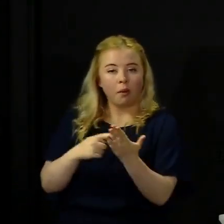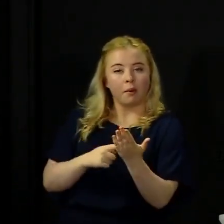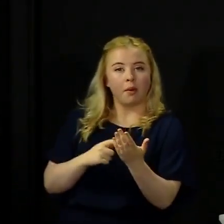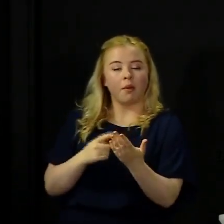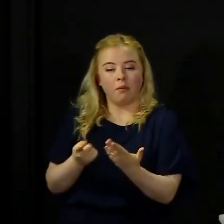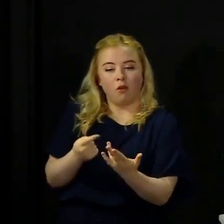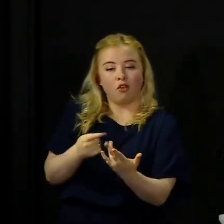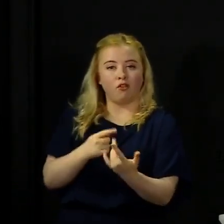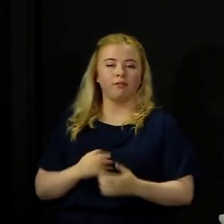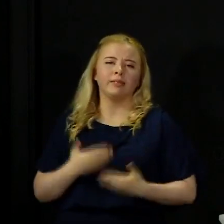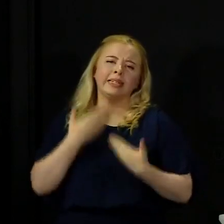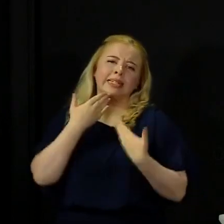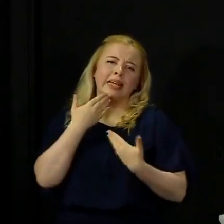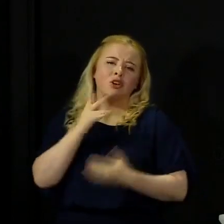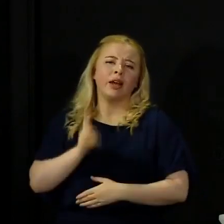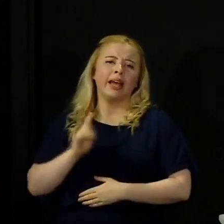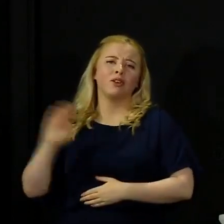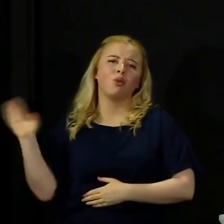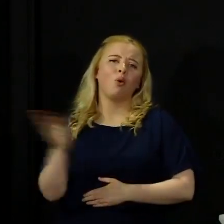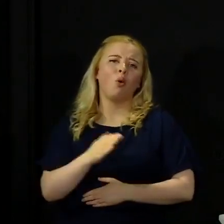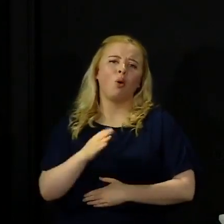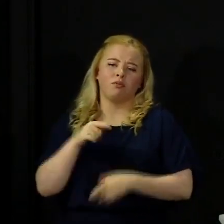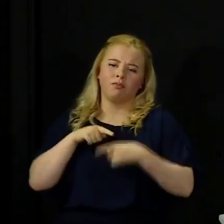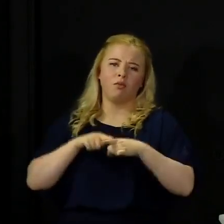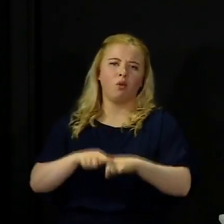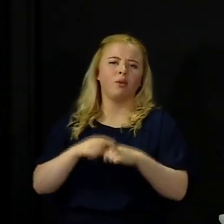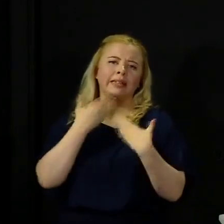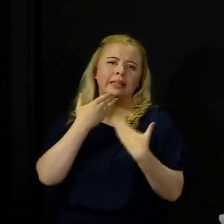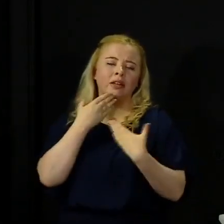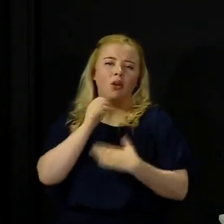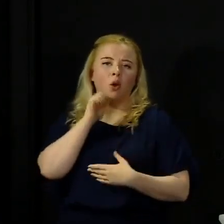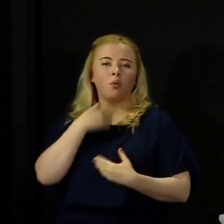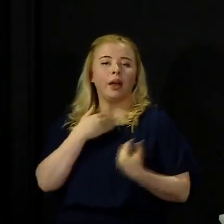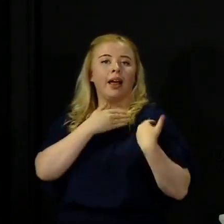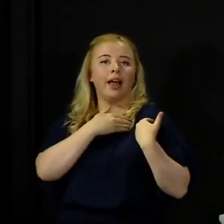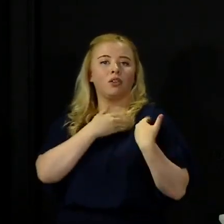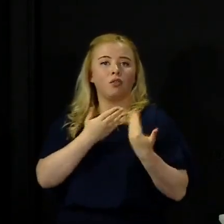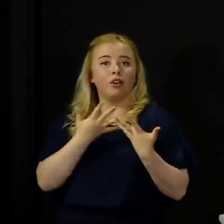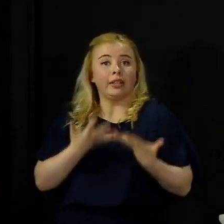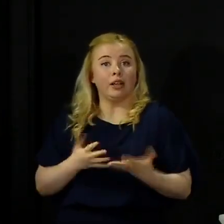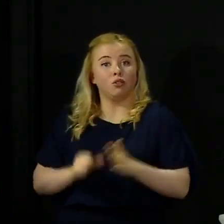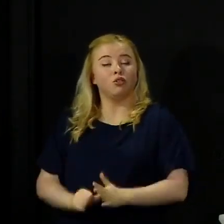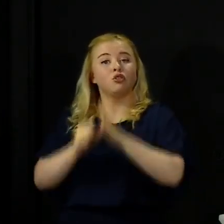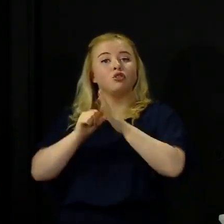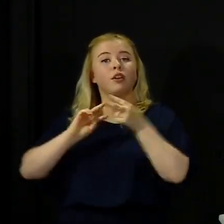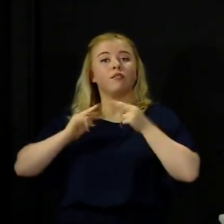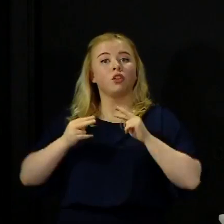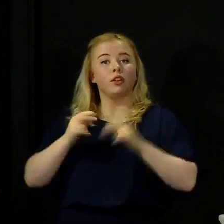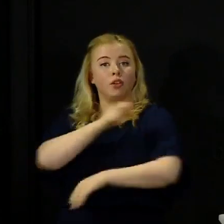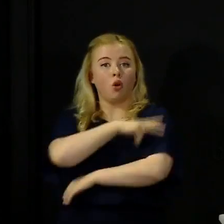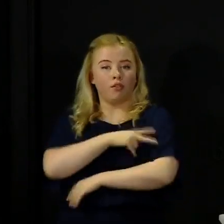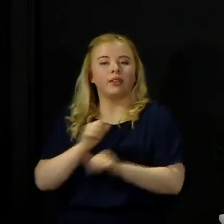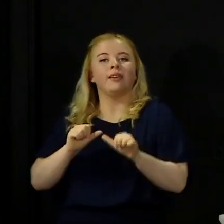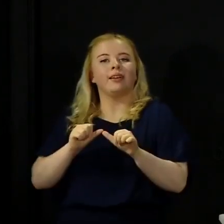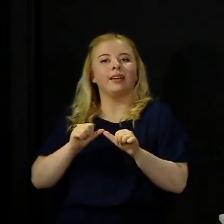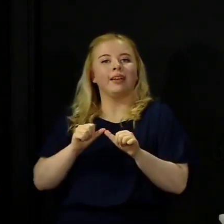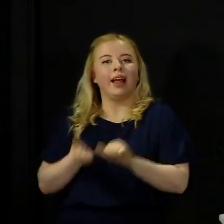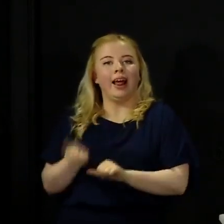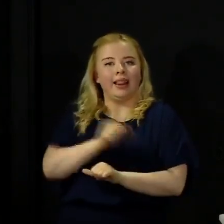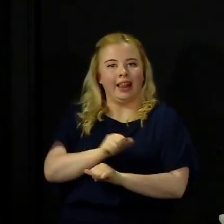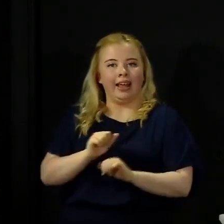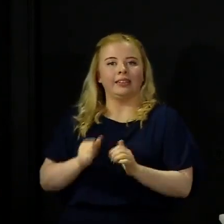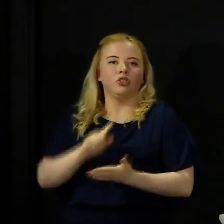future. So my thanks again to all of you for doing that. I'm going to hand over now to the Chief Nursing Officer and then to